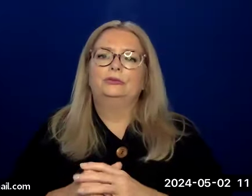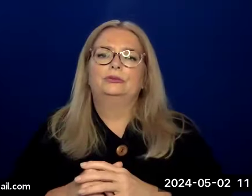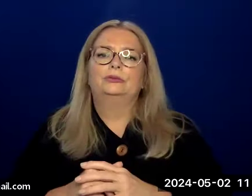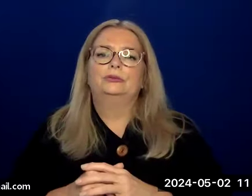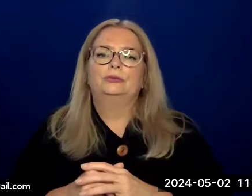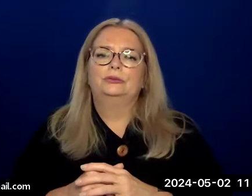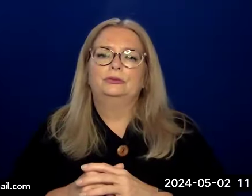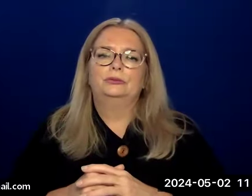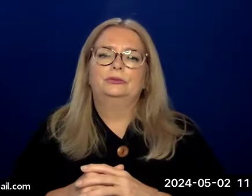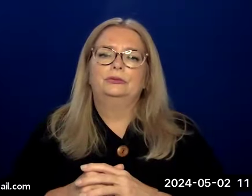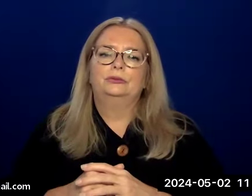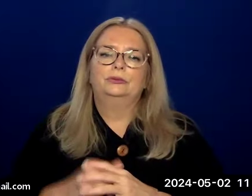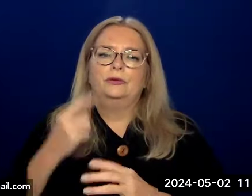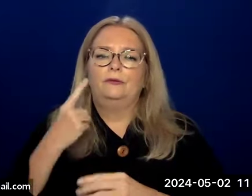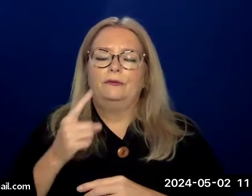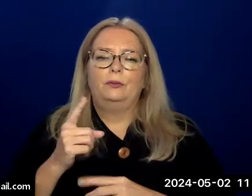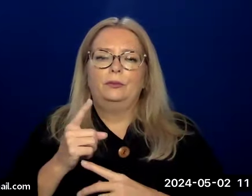for,